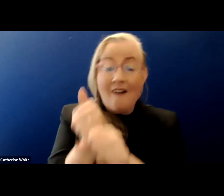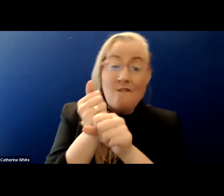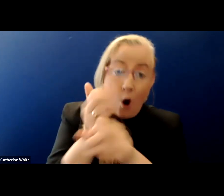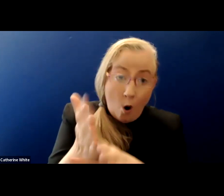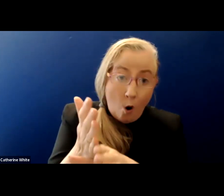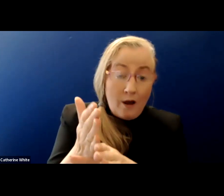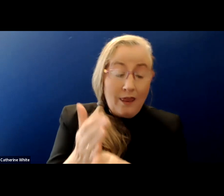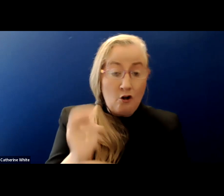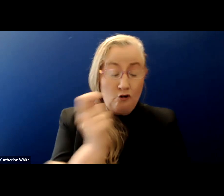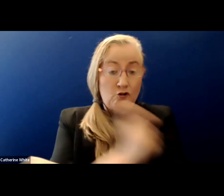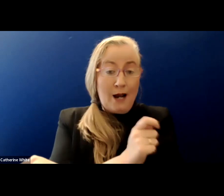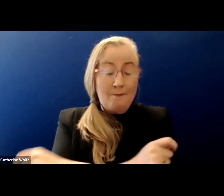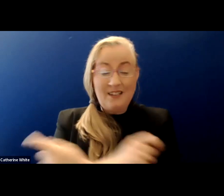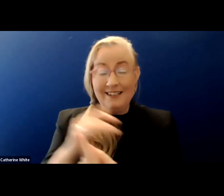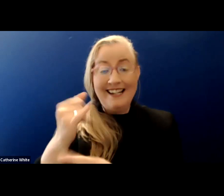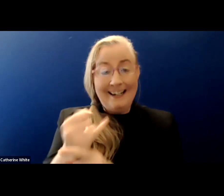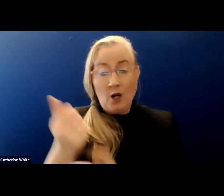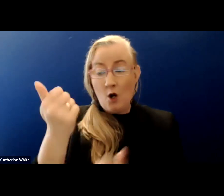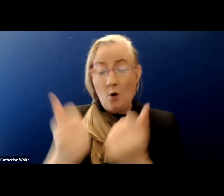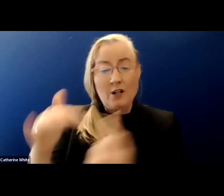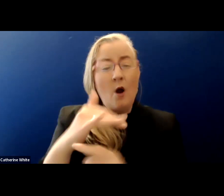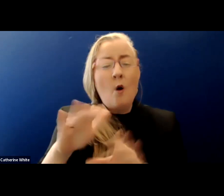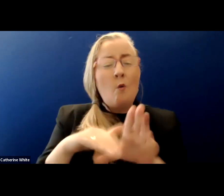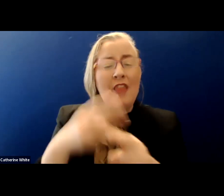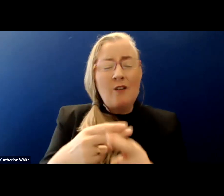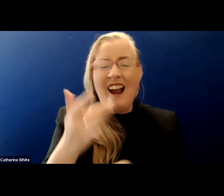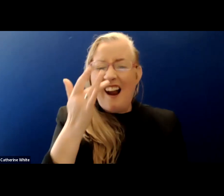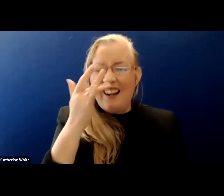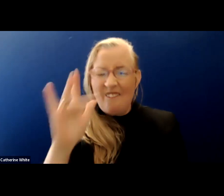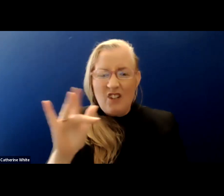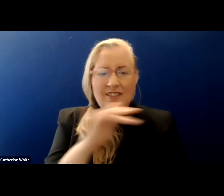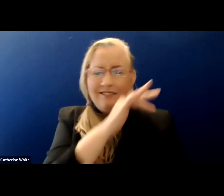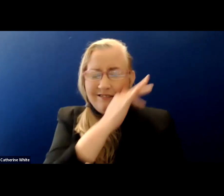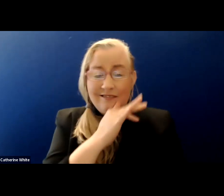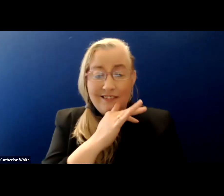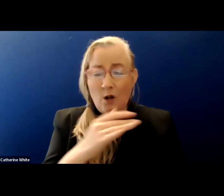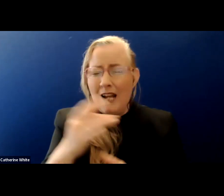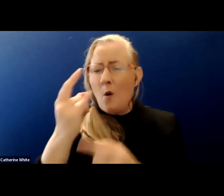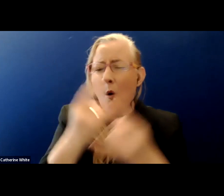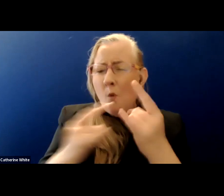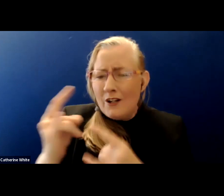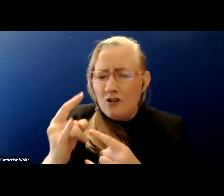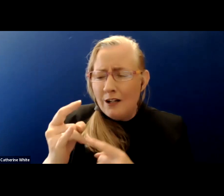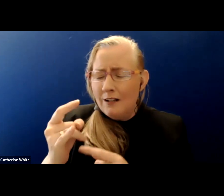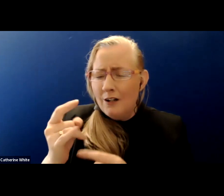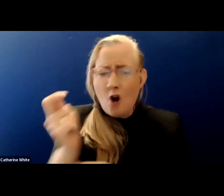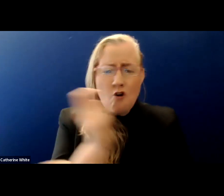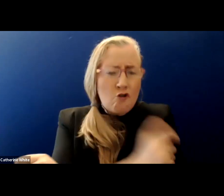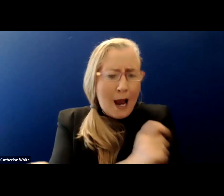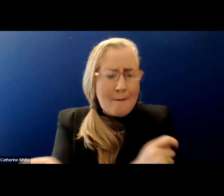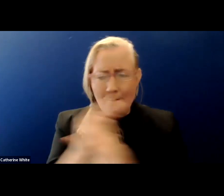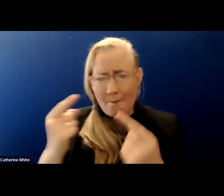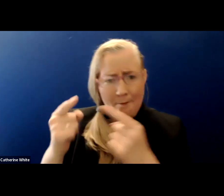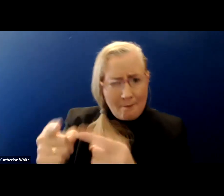court's jurisdiction without making artificial legal distinctions based on which crime they've been victimized by.